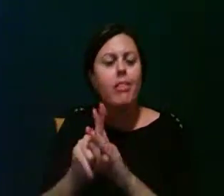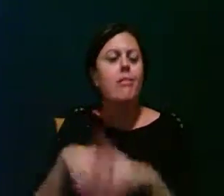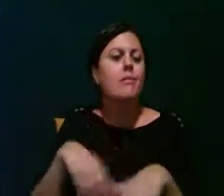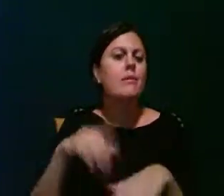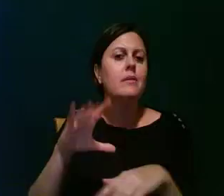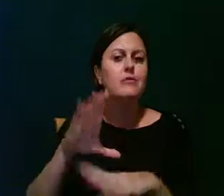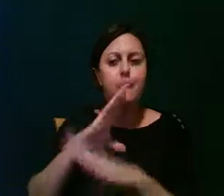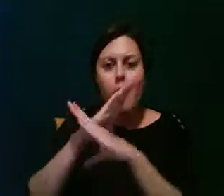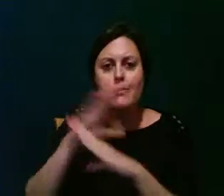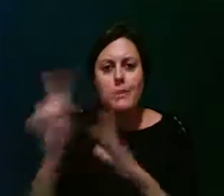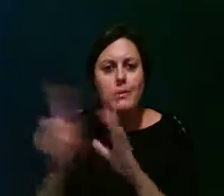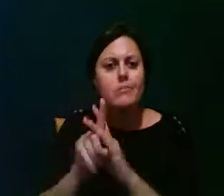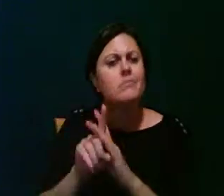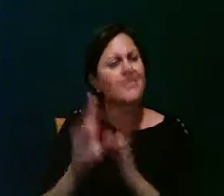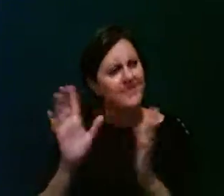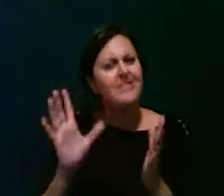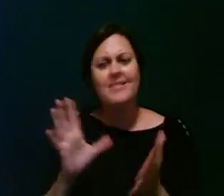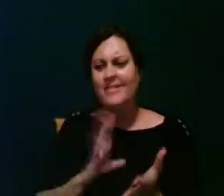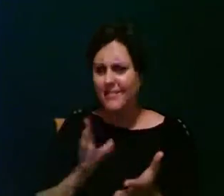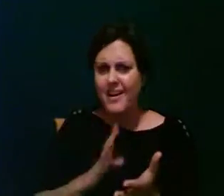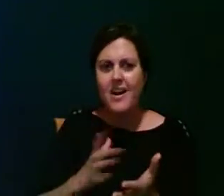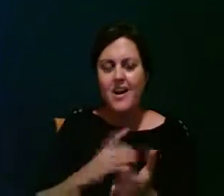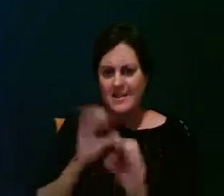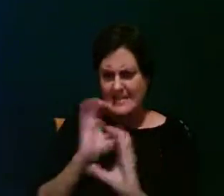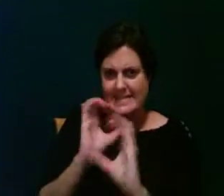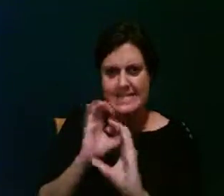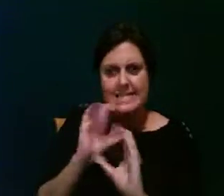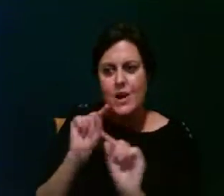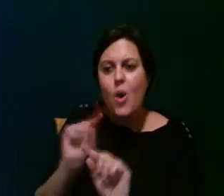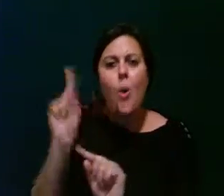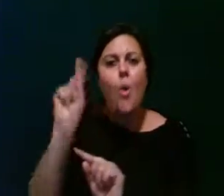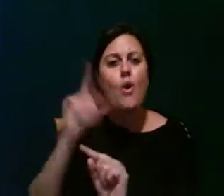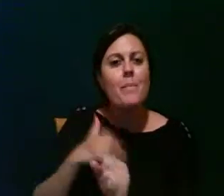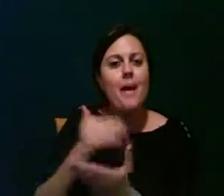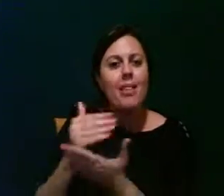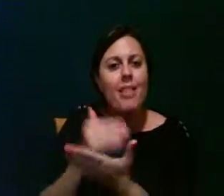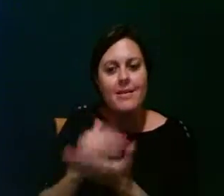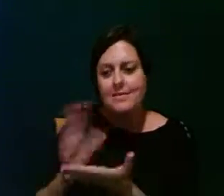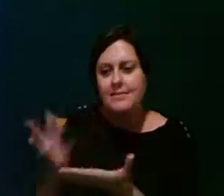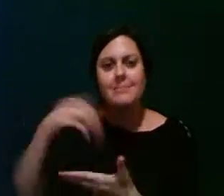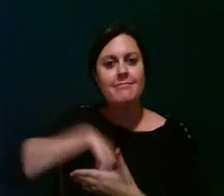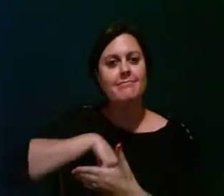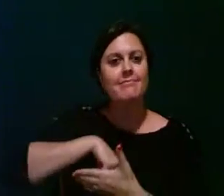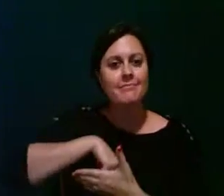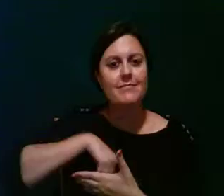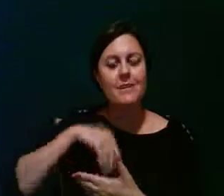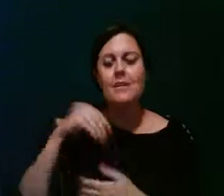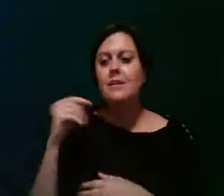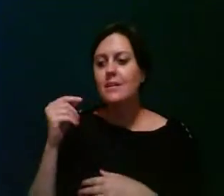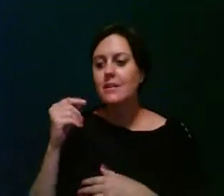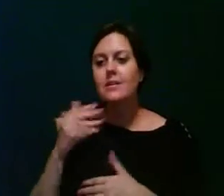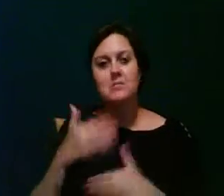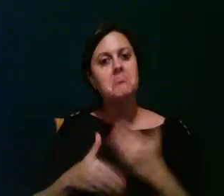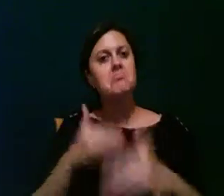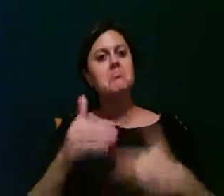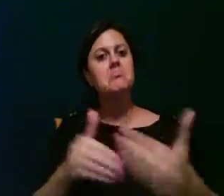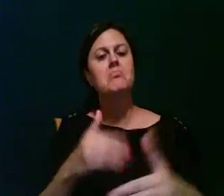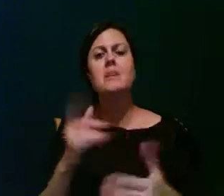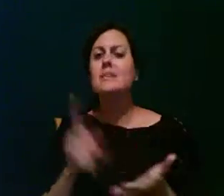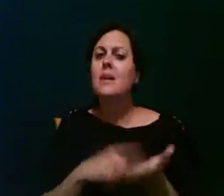the lessons that are there by seeking that, and then move forward. And if it's not as easy to move forward as you hope that it will be,